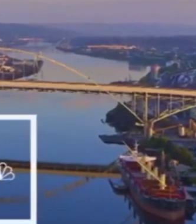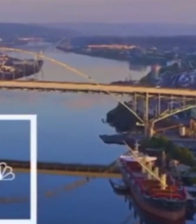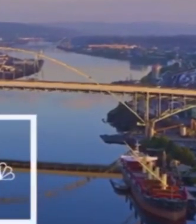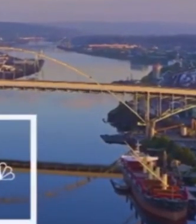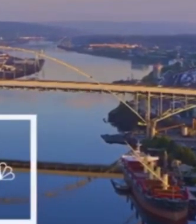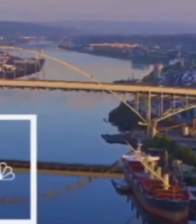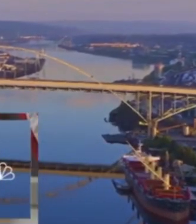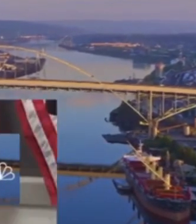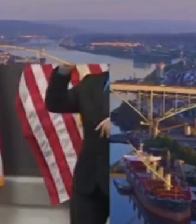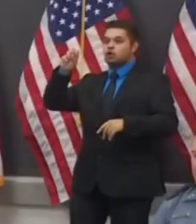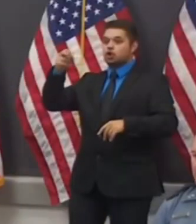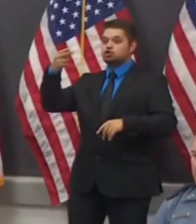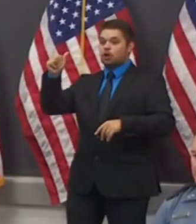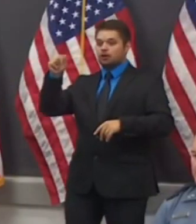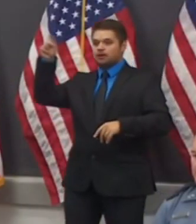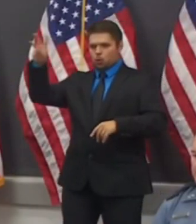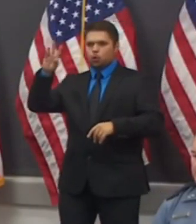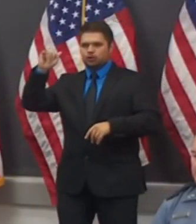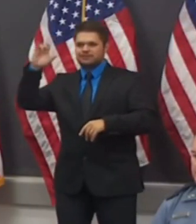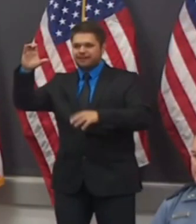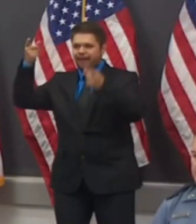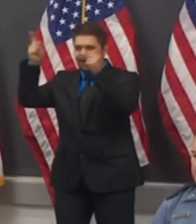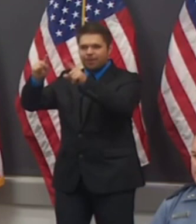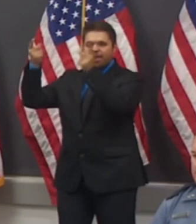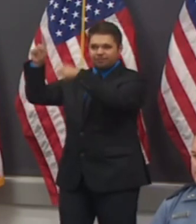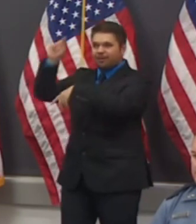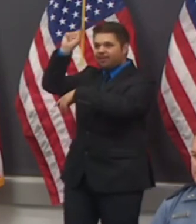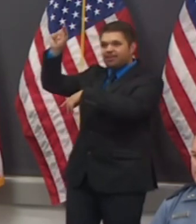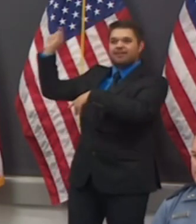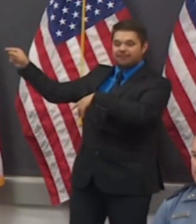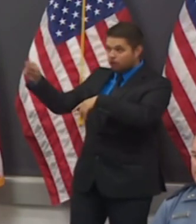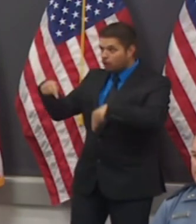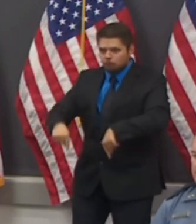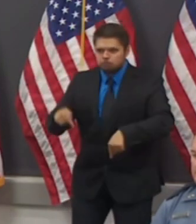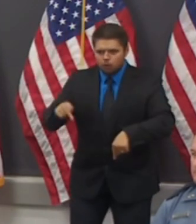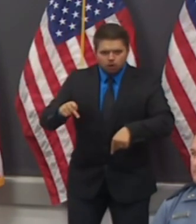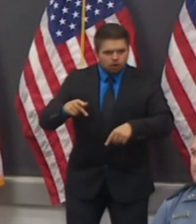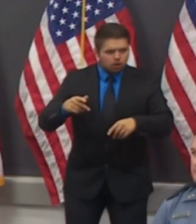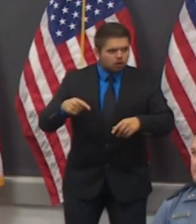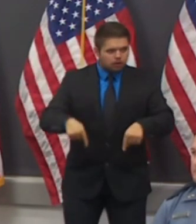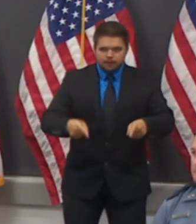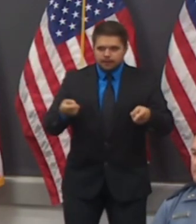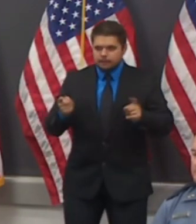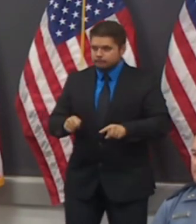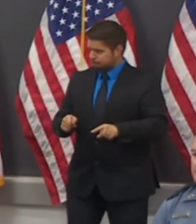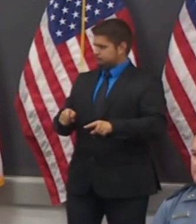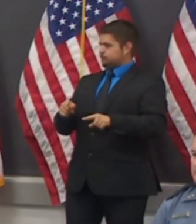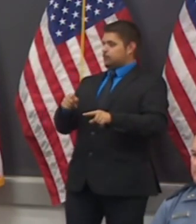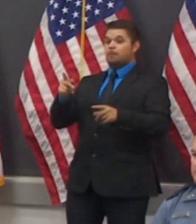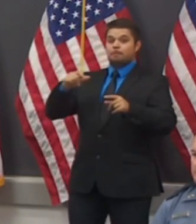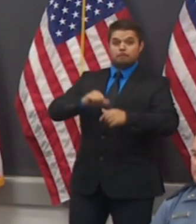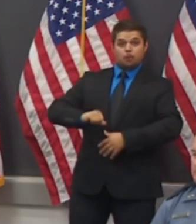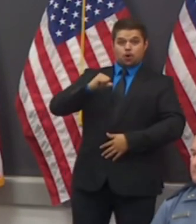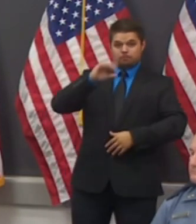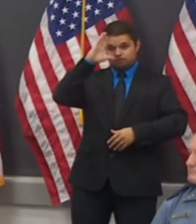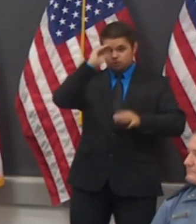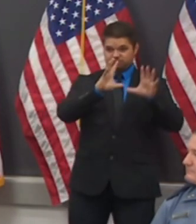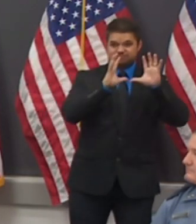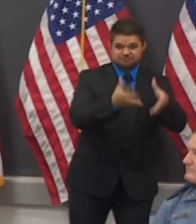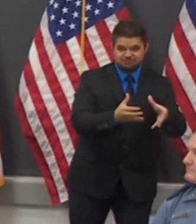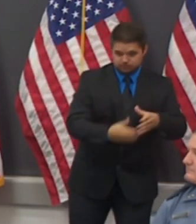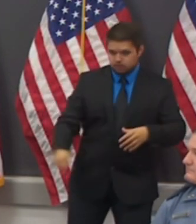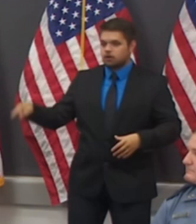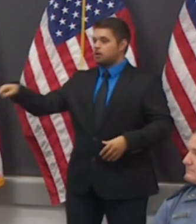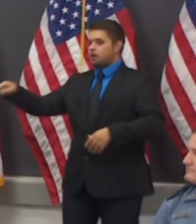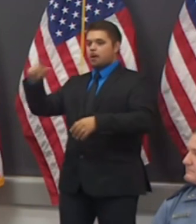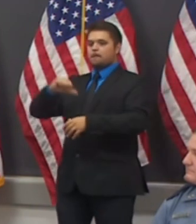News at noon. The Proud Boys and Patriot Pair groups have come to Portland time and time again from out